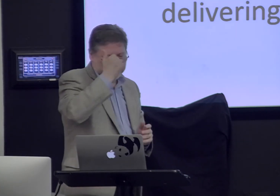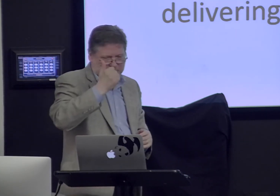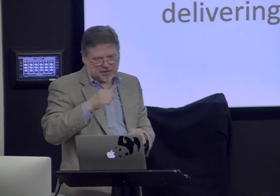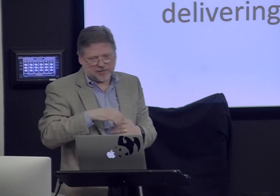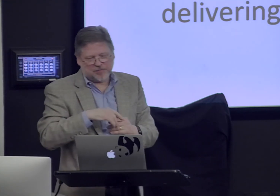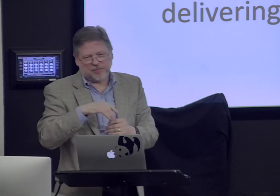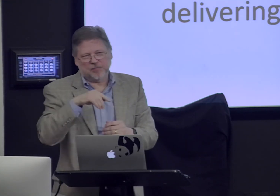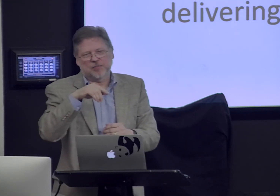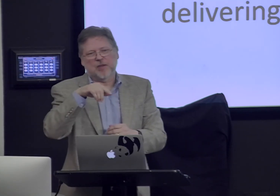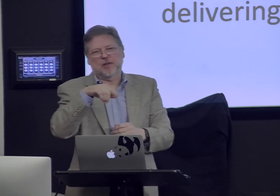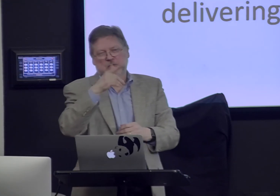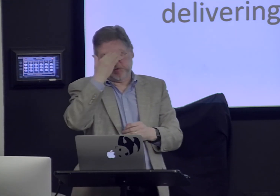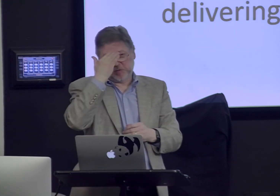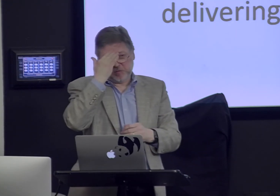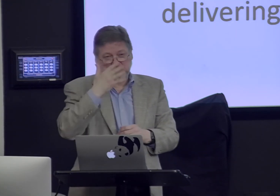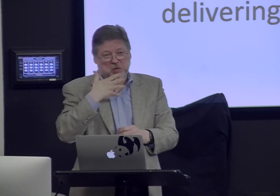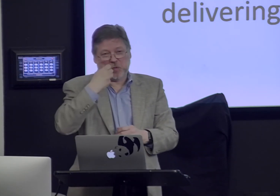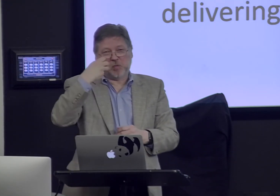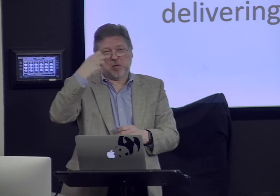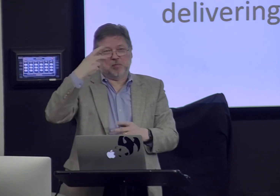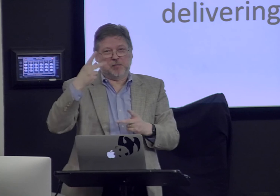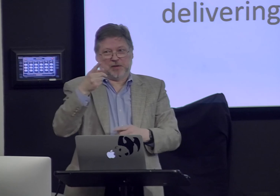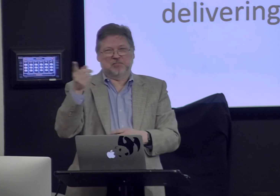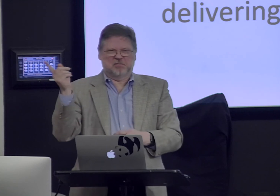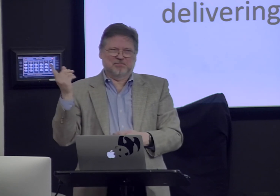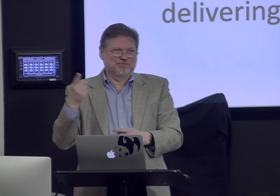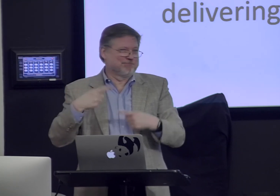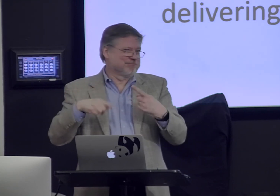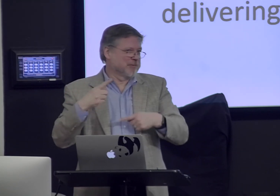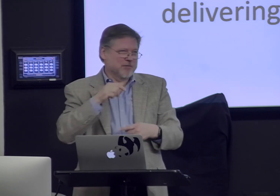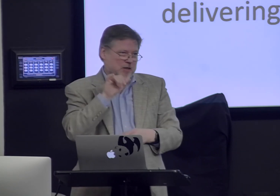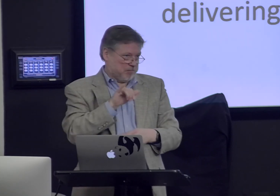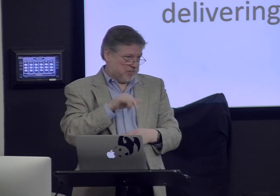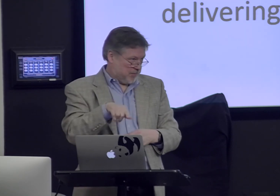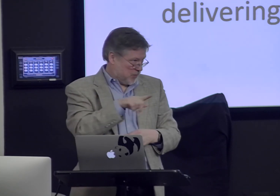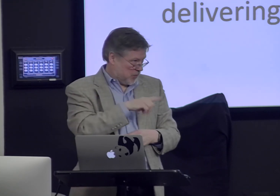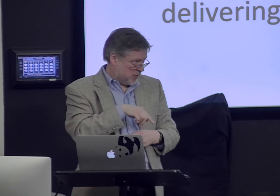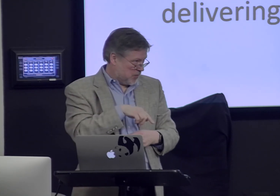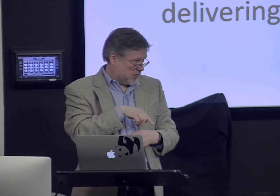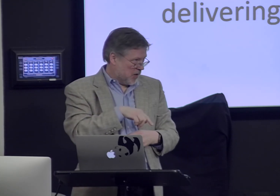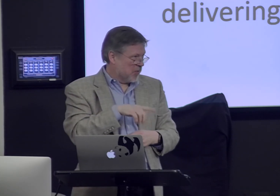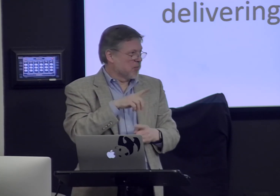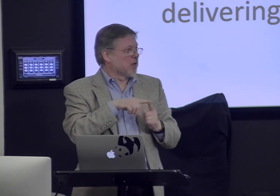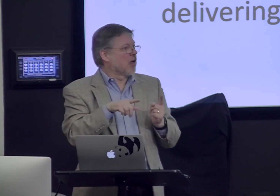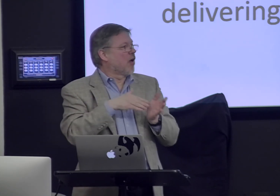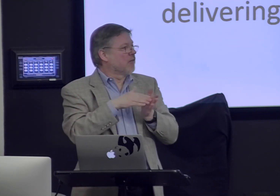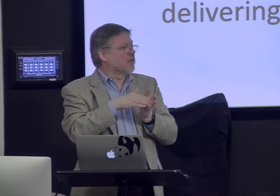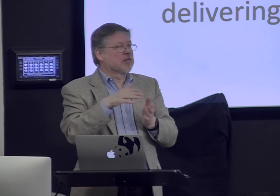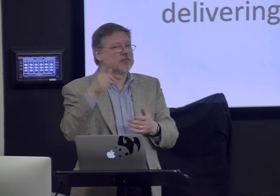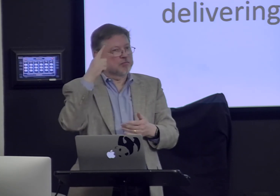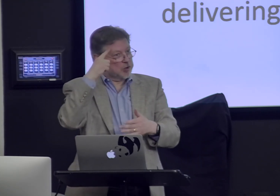to encourage natural acquisition. And as neuroscientists, we know that as we